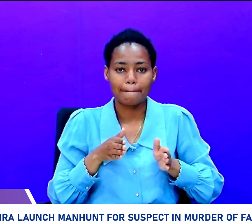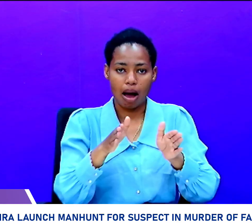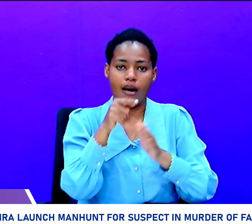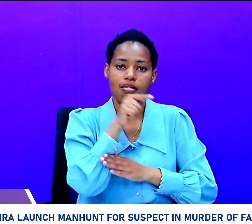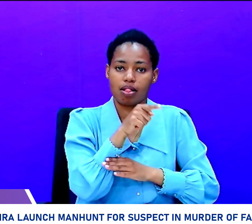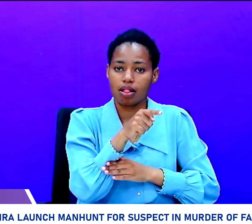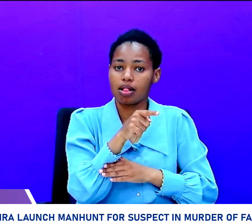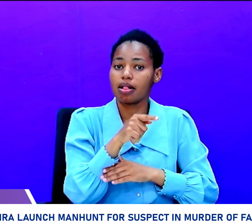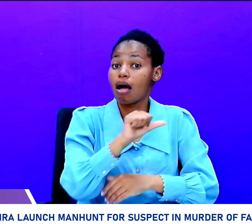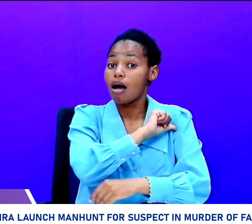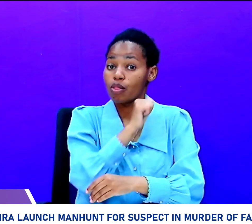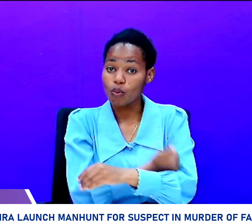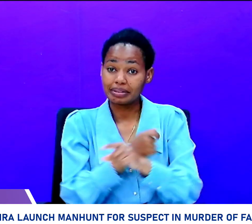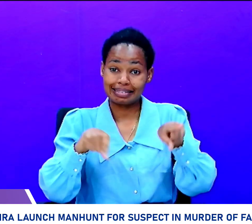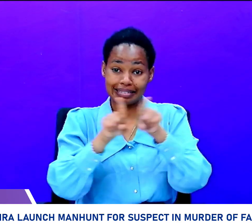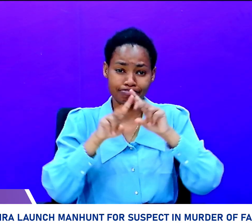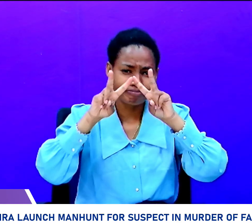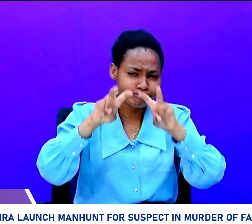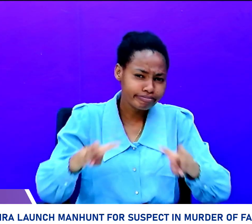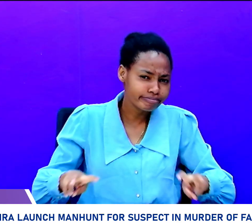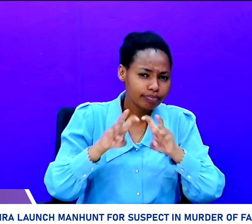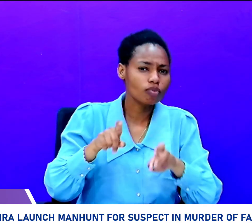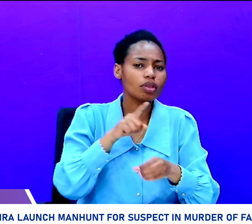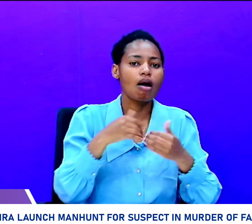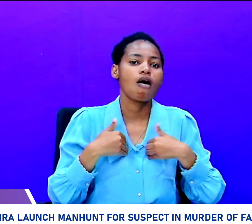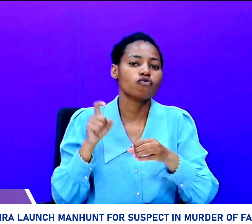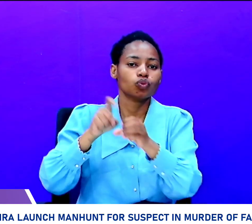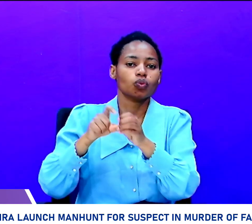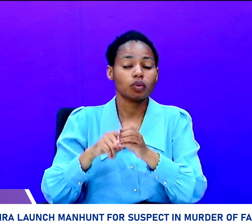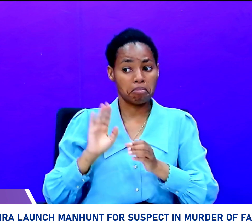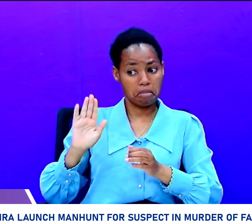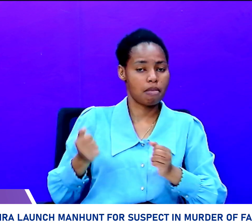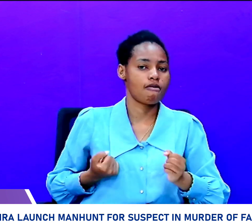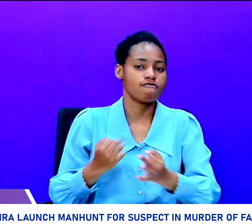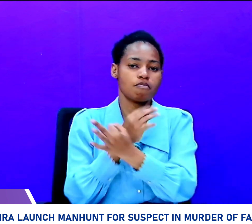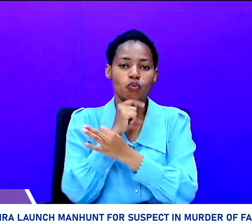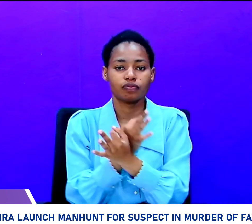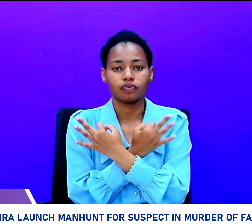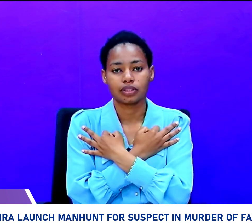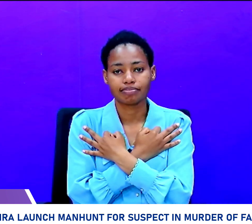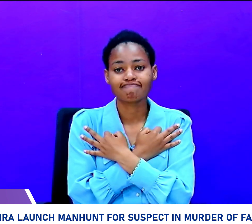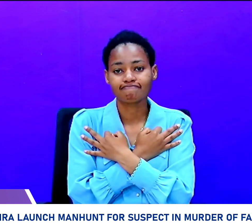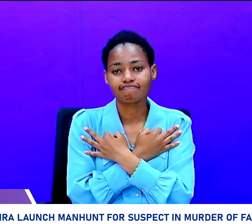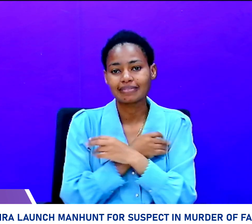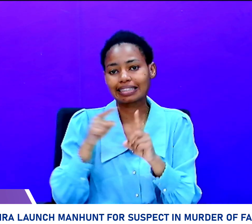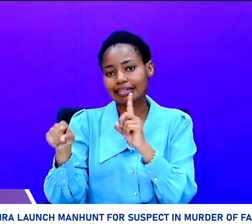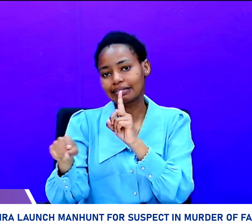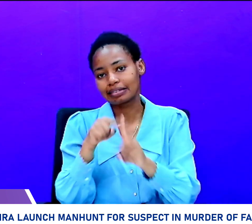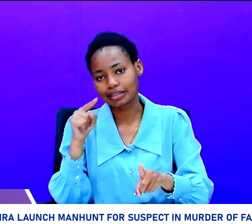at Mangongo Quarry. Now, according to authorities, preliminary investigations have linked her boyfriend to